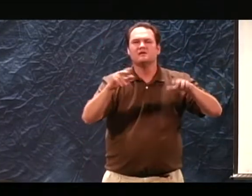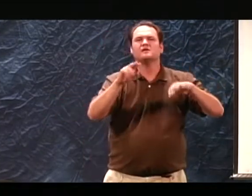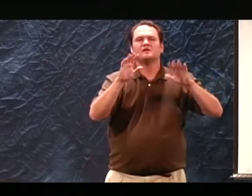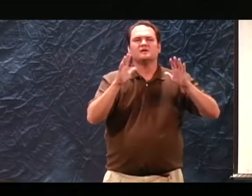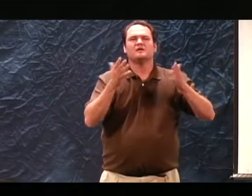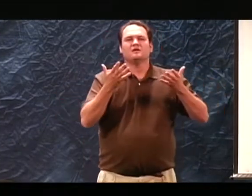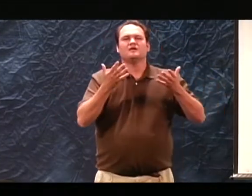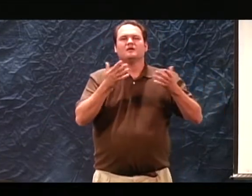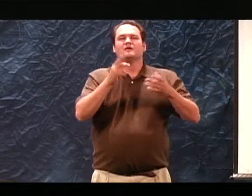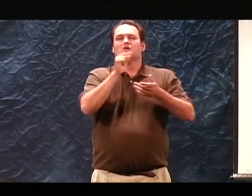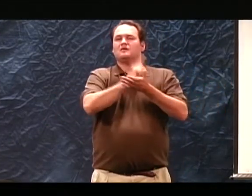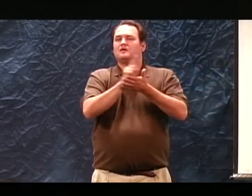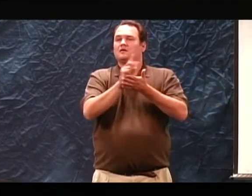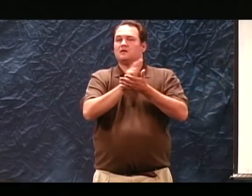people were up and off